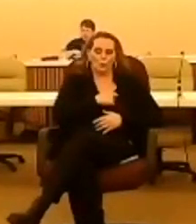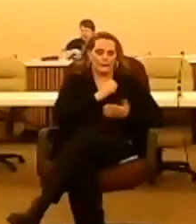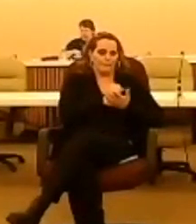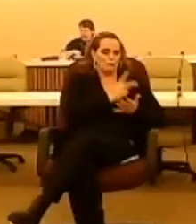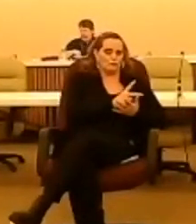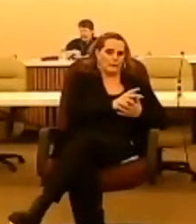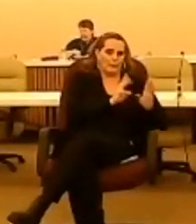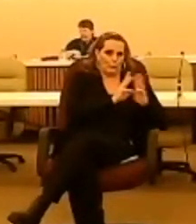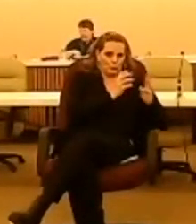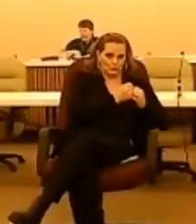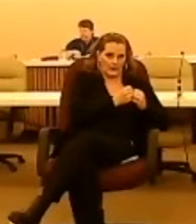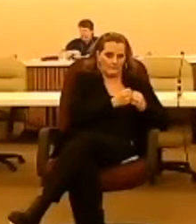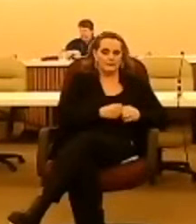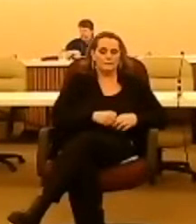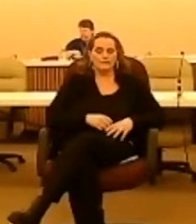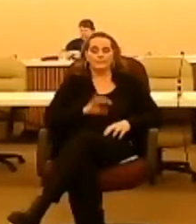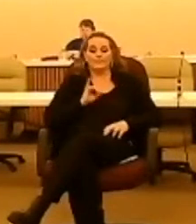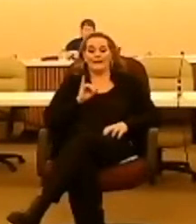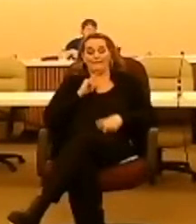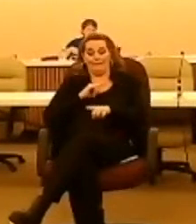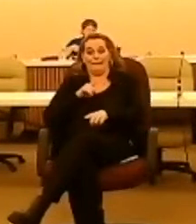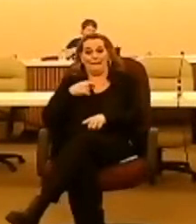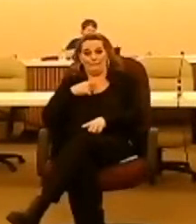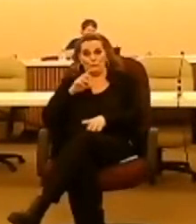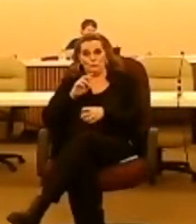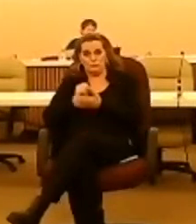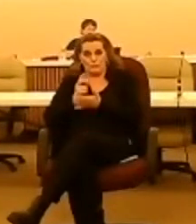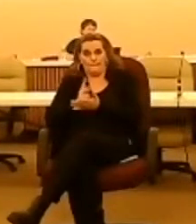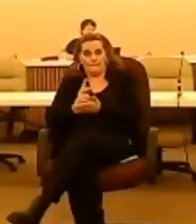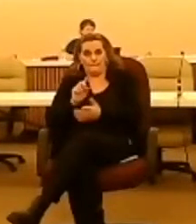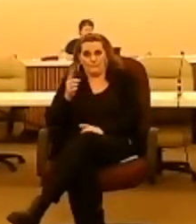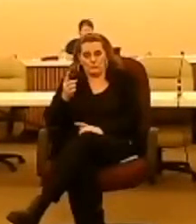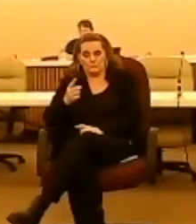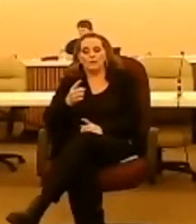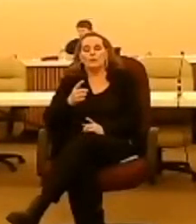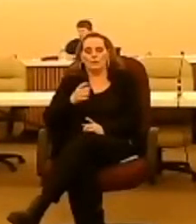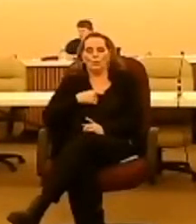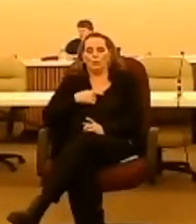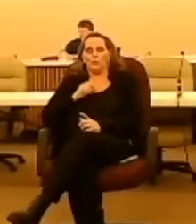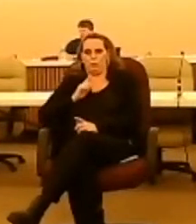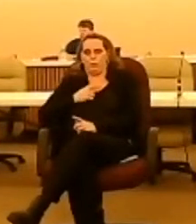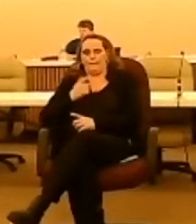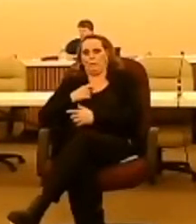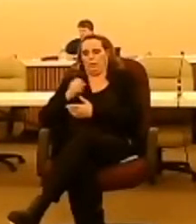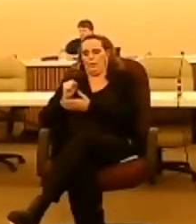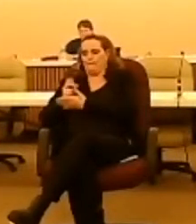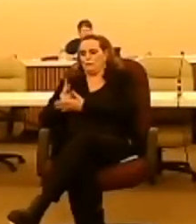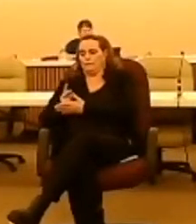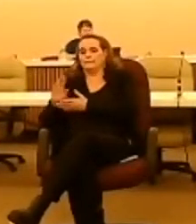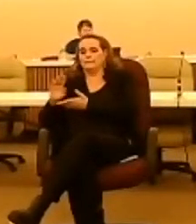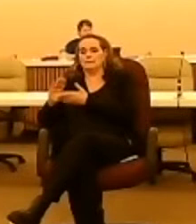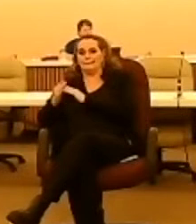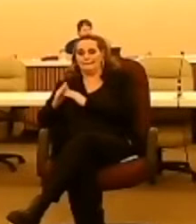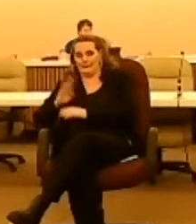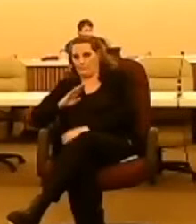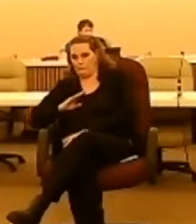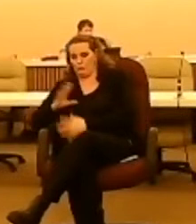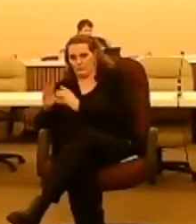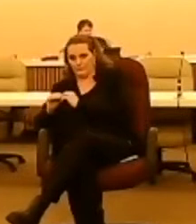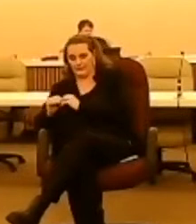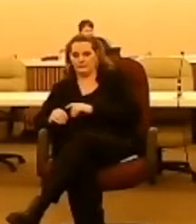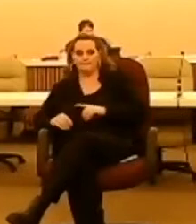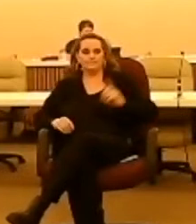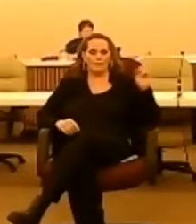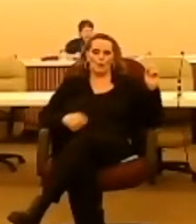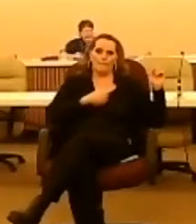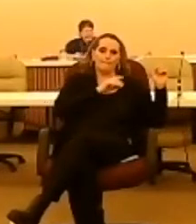If it's that they who have to approve it first, we'll do the approval at the town board meeting. Perfect. But I sent the stuff